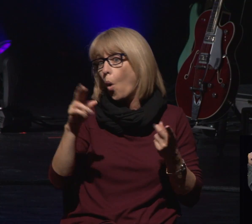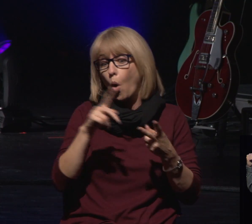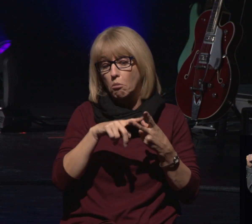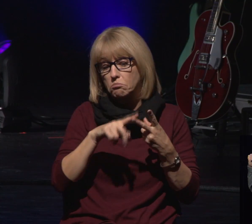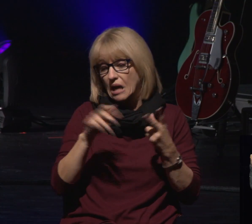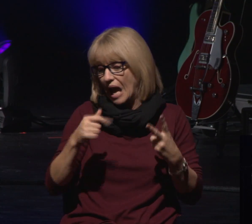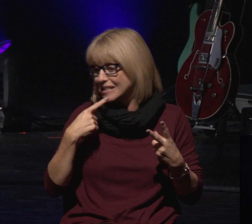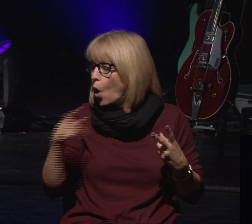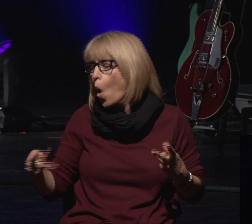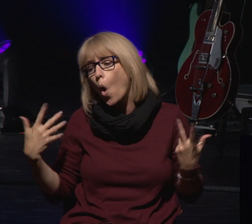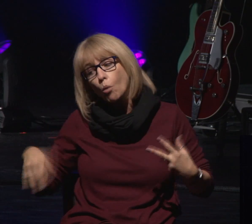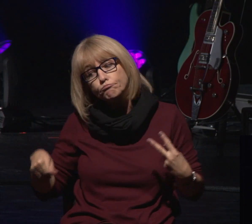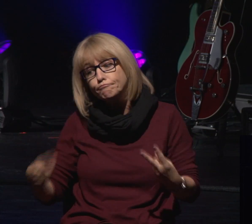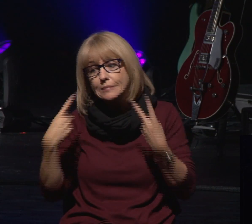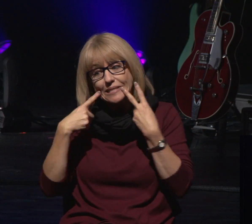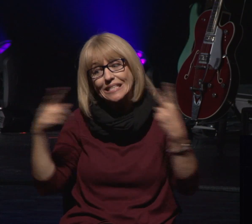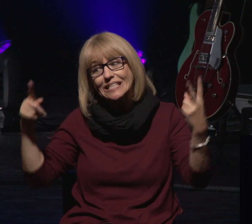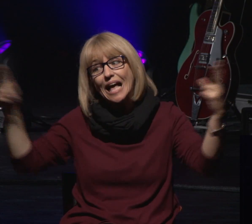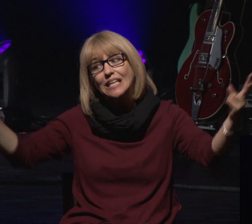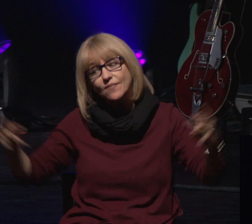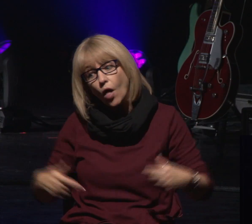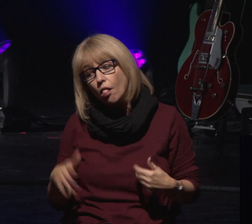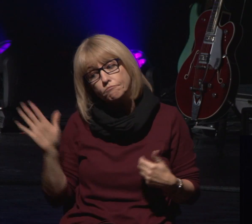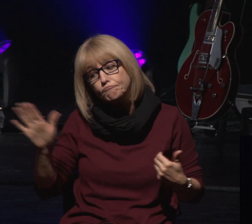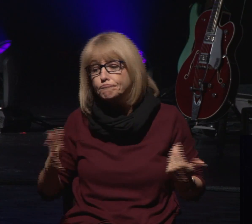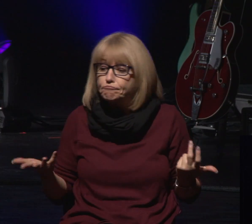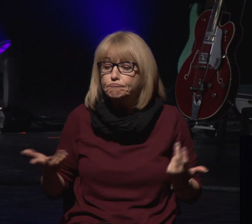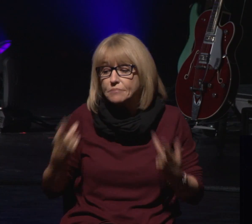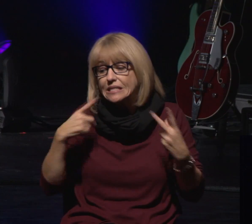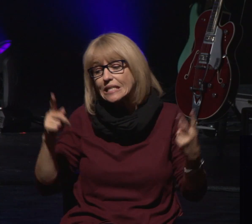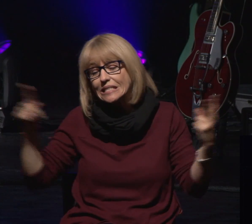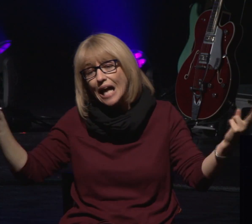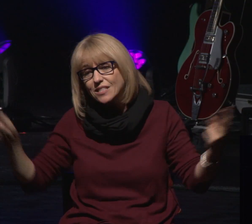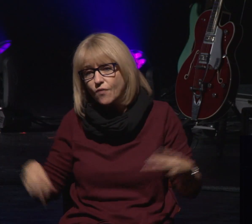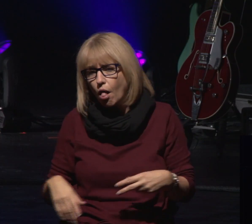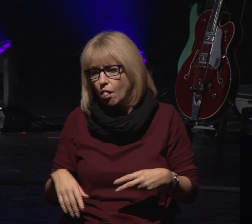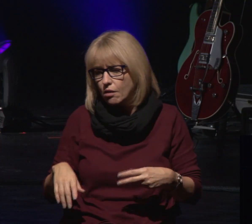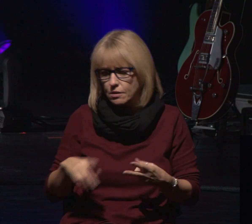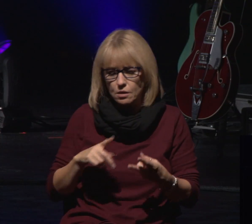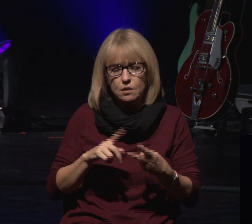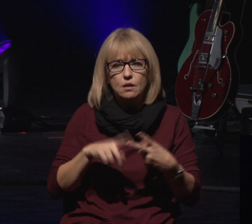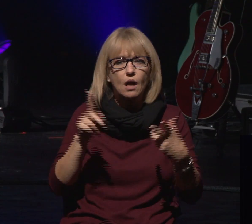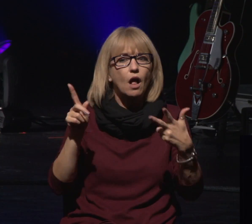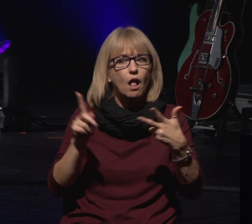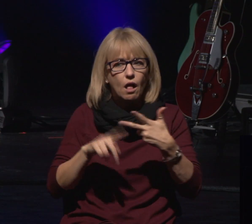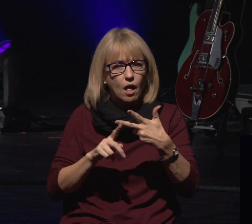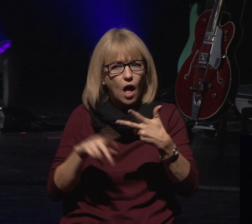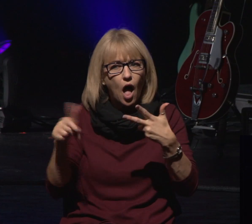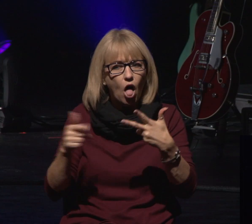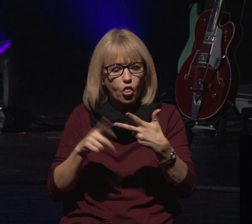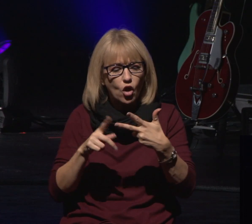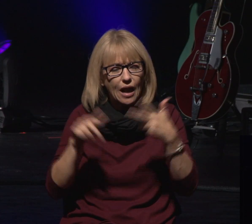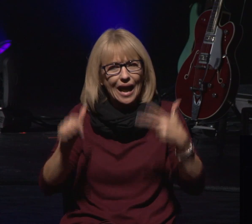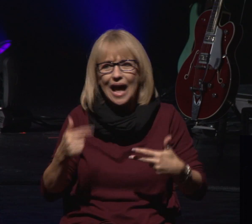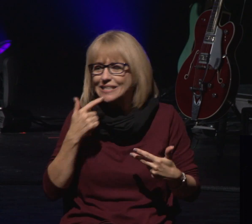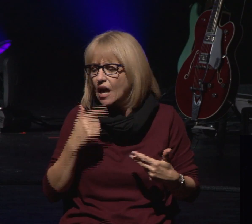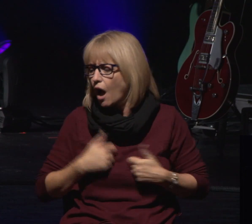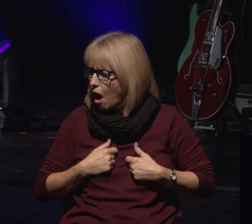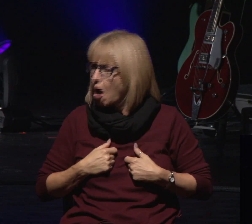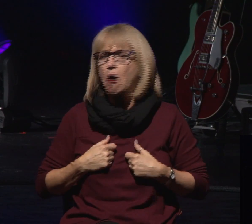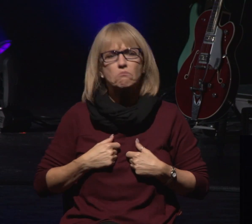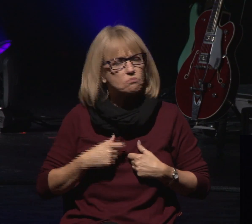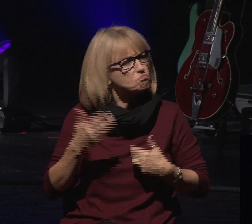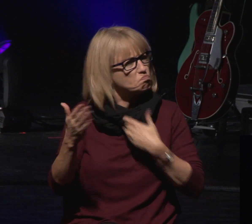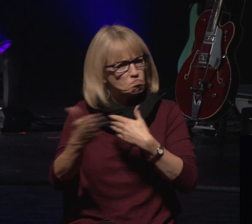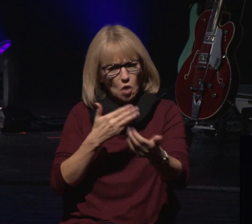were in this world. Or they can say, despite fame, despite success, besides the